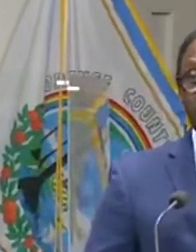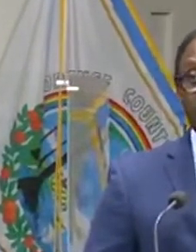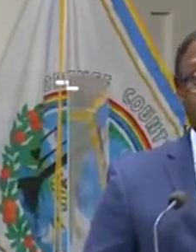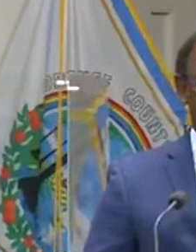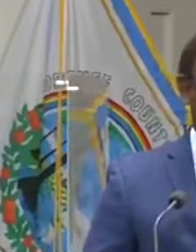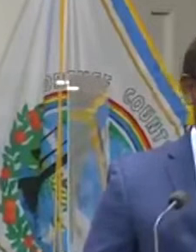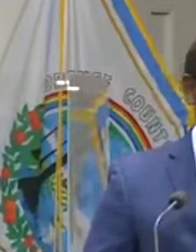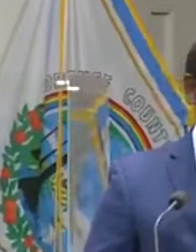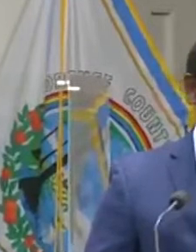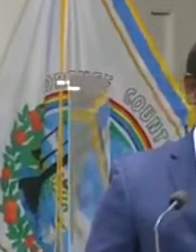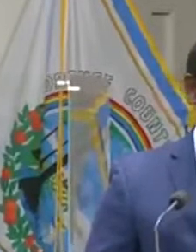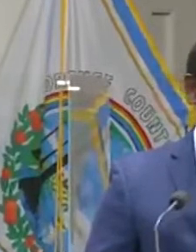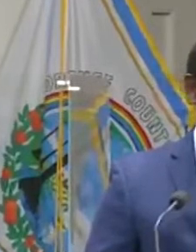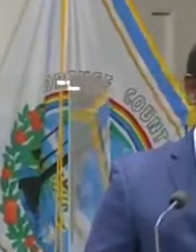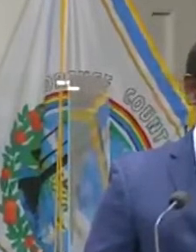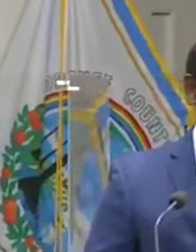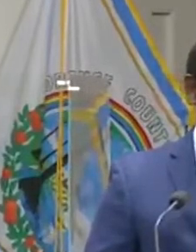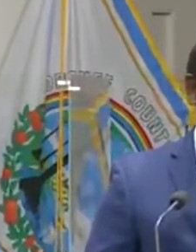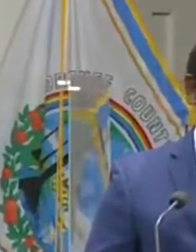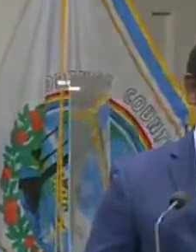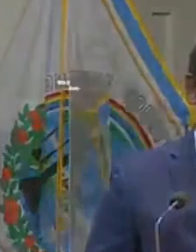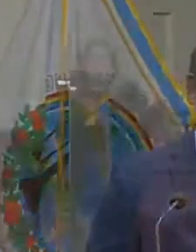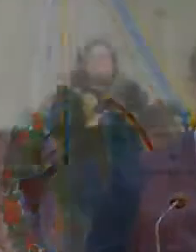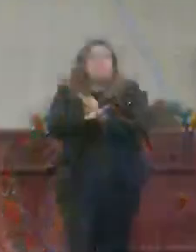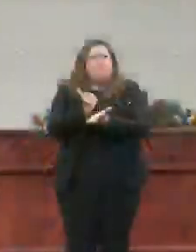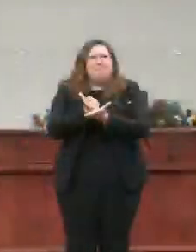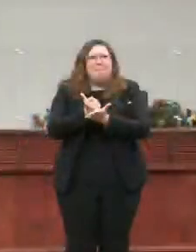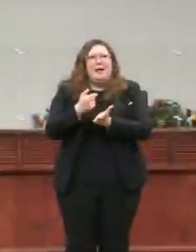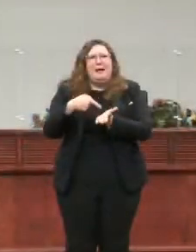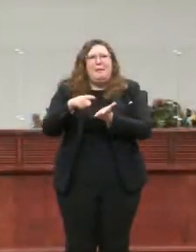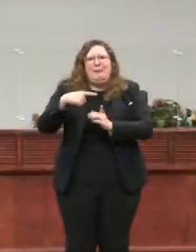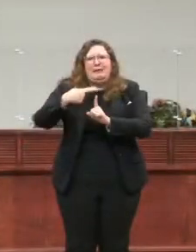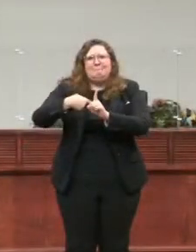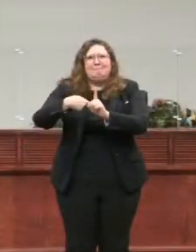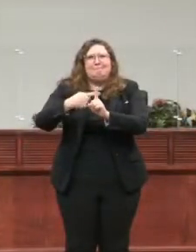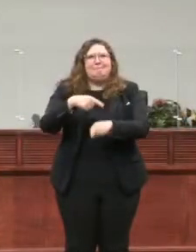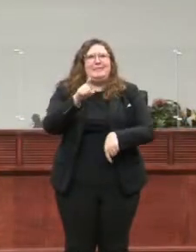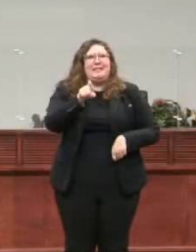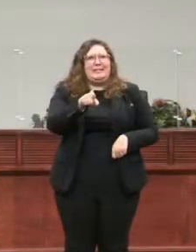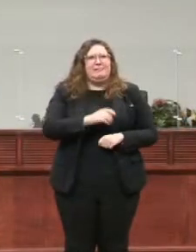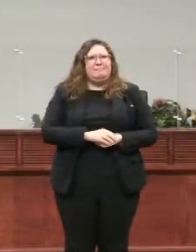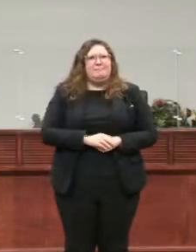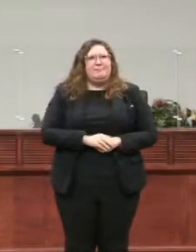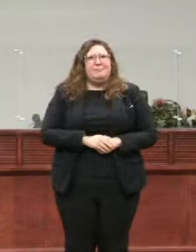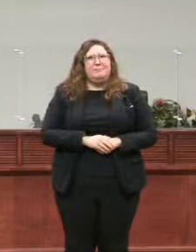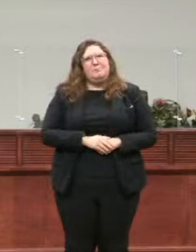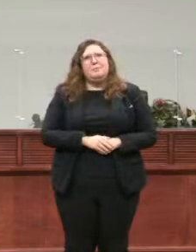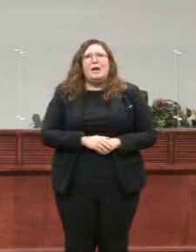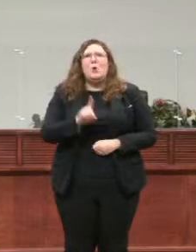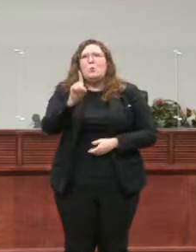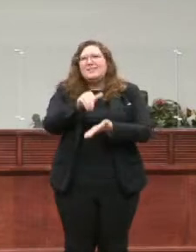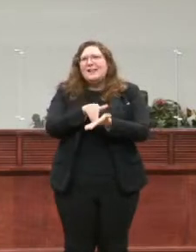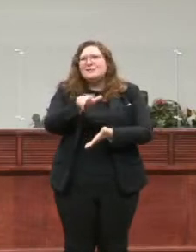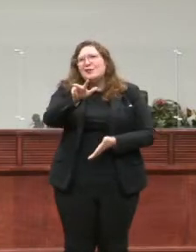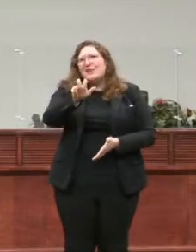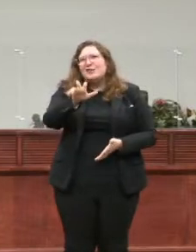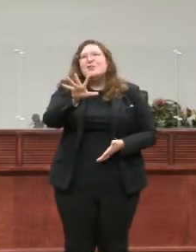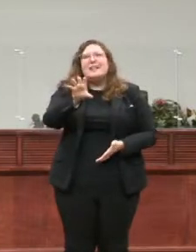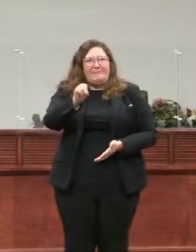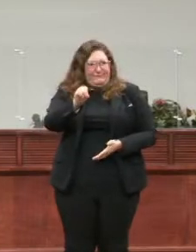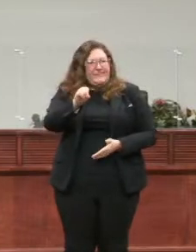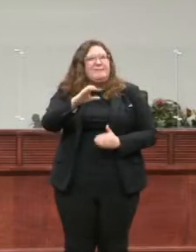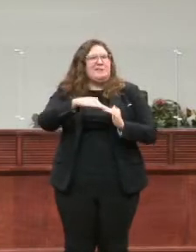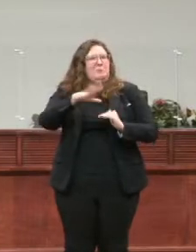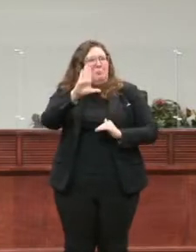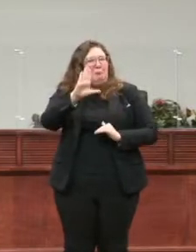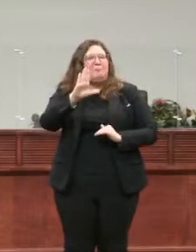rental assistance during this pandemic. Some 1,350 plus families have taken